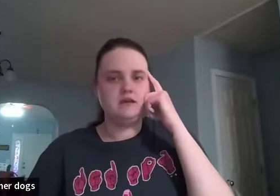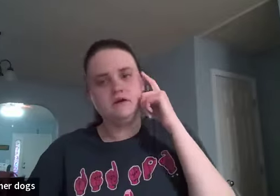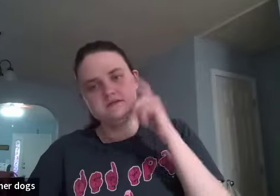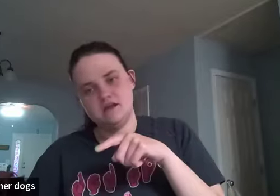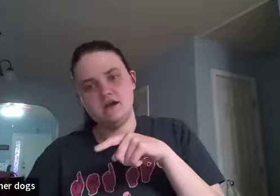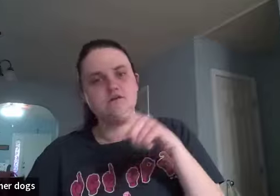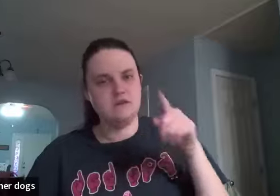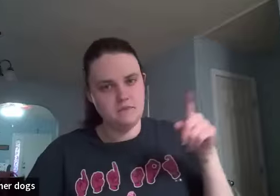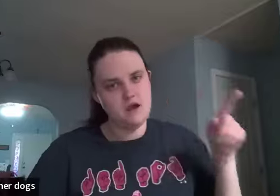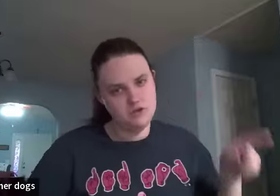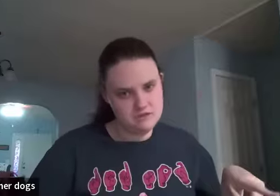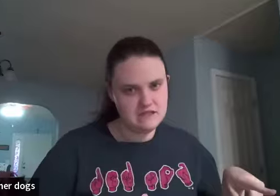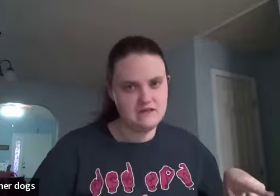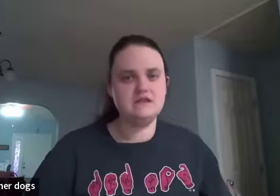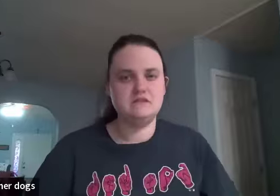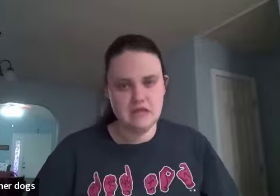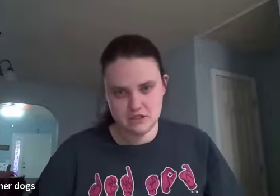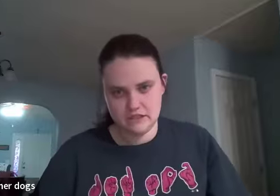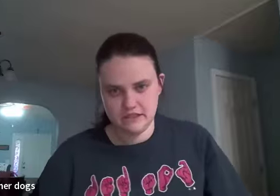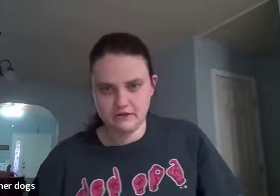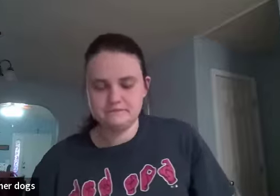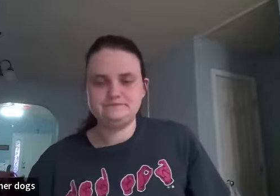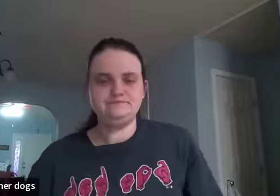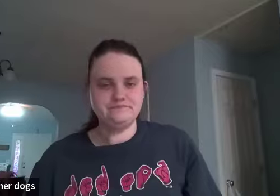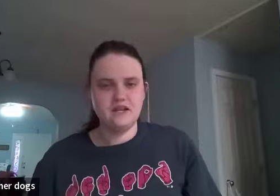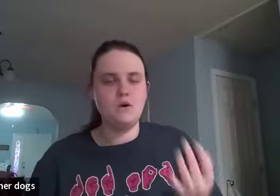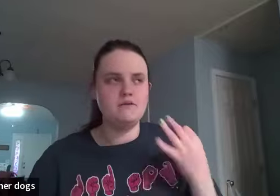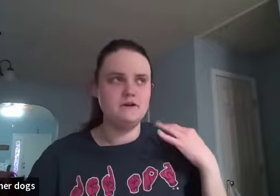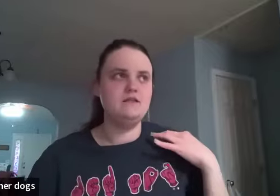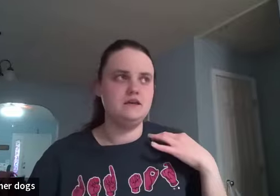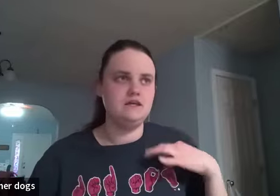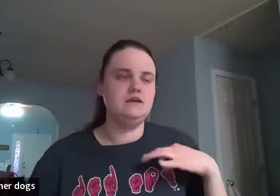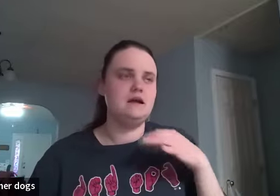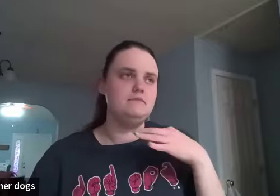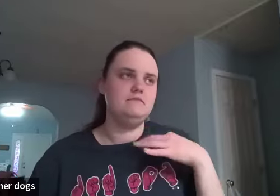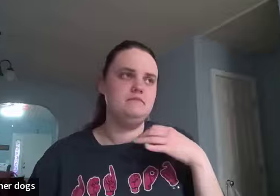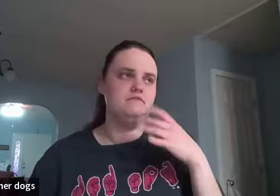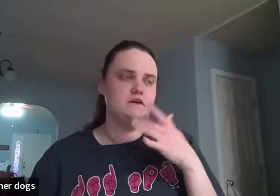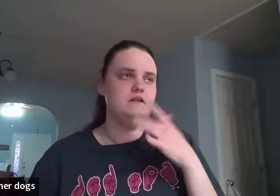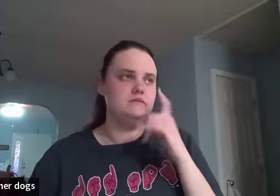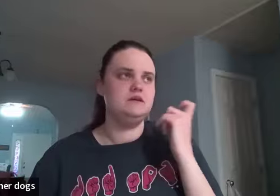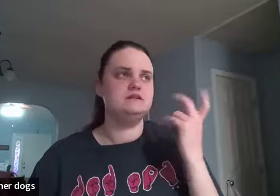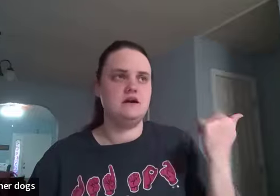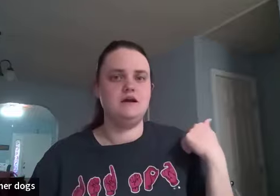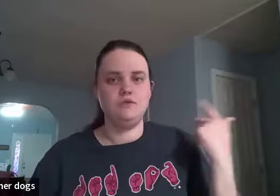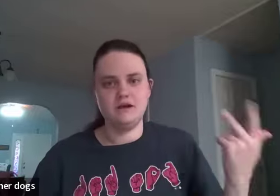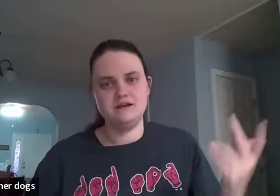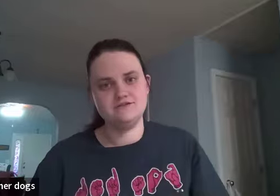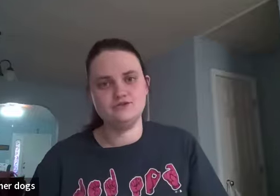think about the sign or think about how you would say this and that sort of deal. I know I'm very lucky and I'm very lucky because I work at a desk school, so